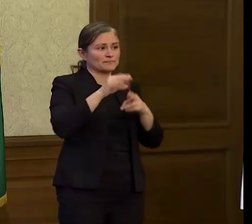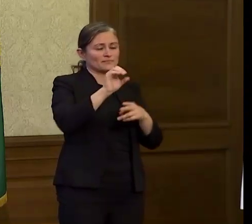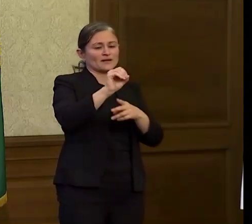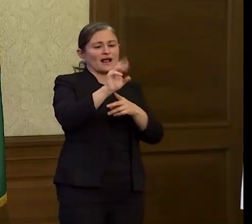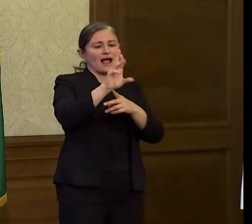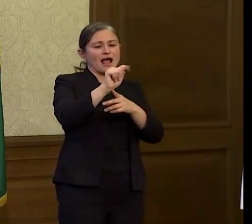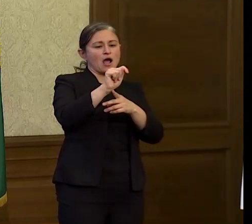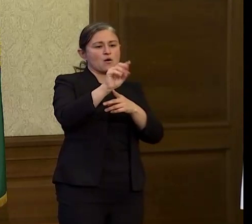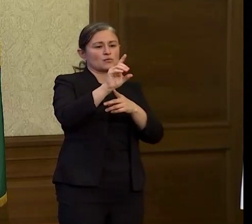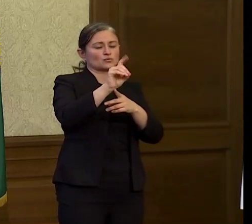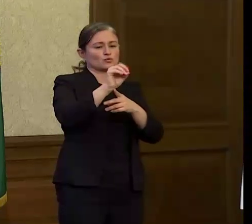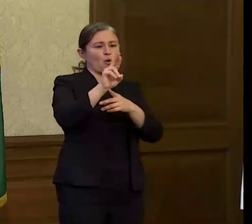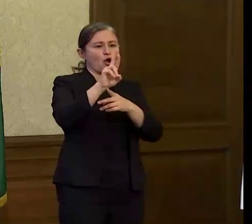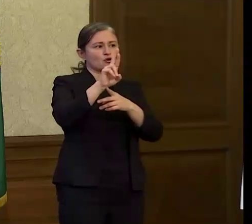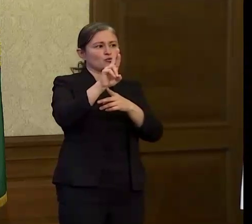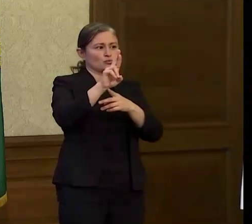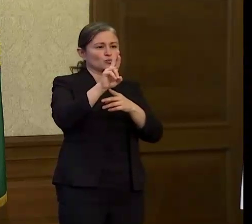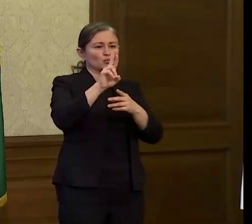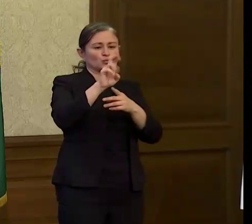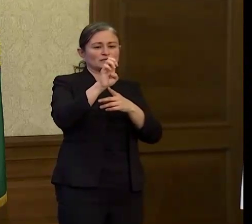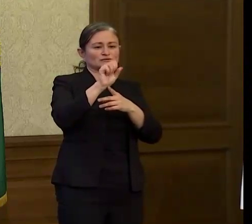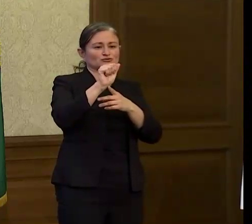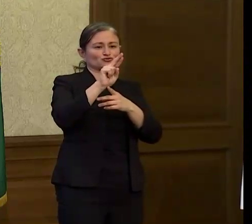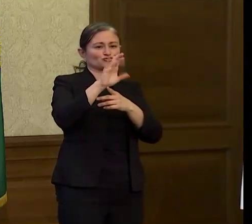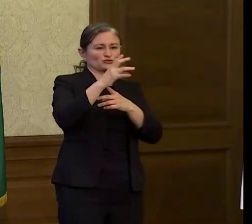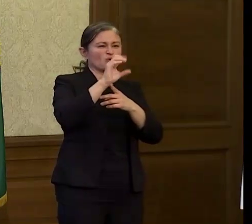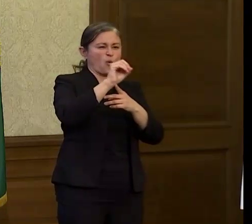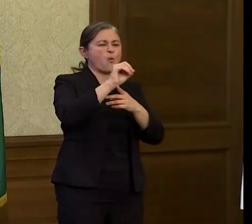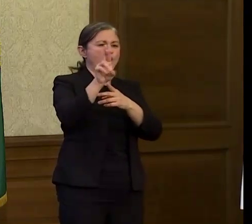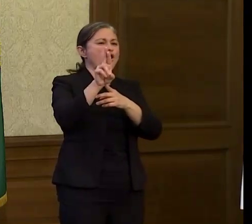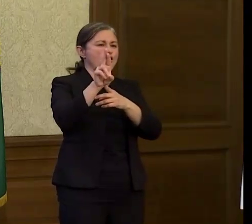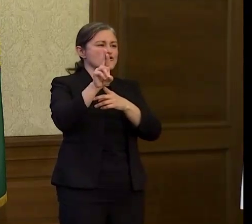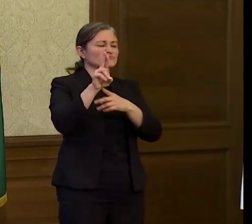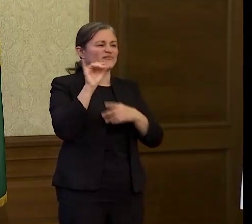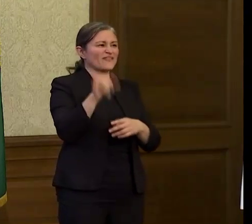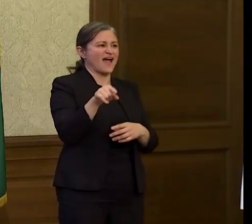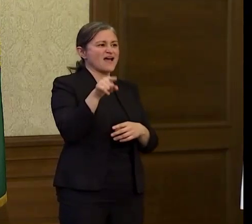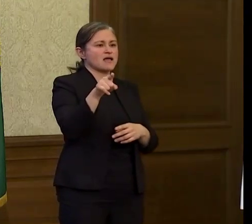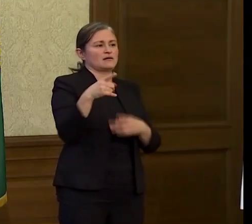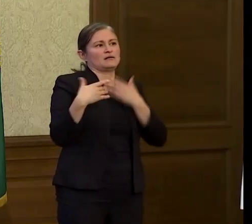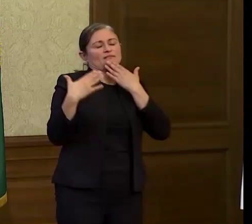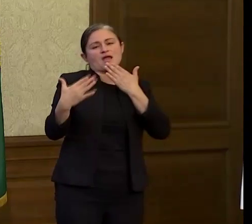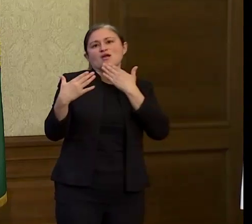other manufacturers will join them. John or Kathy, do you have anything to add to that?